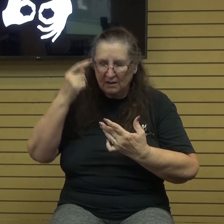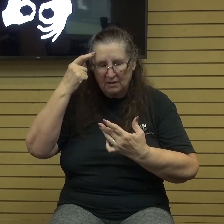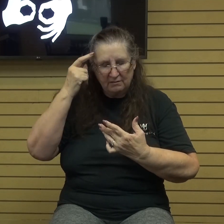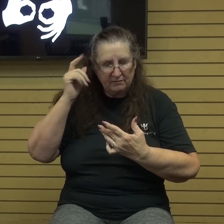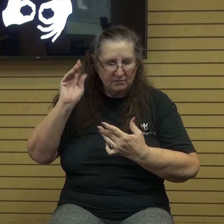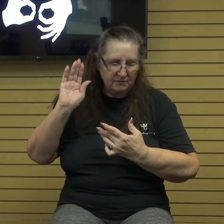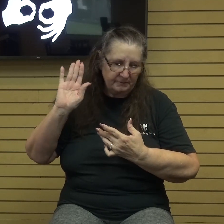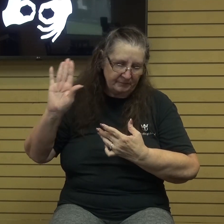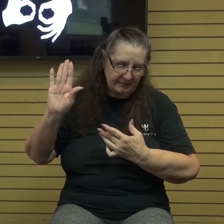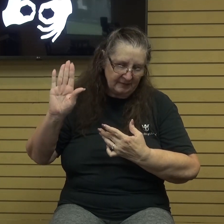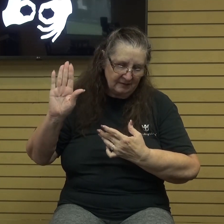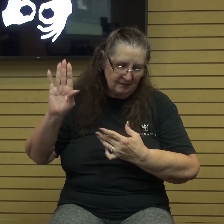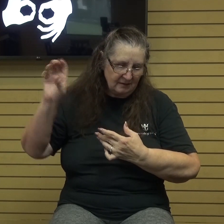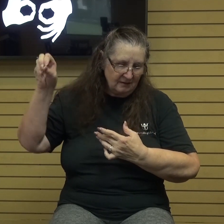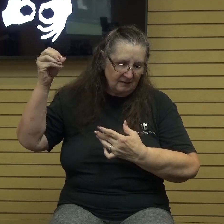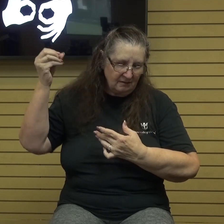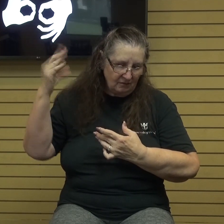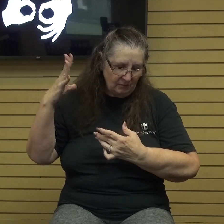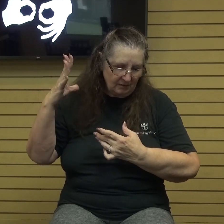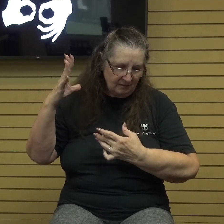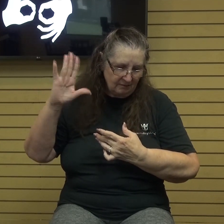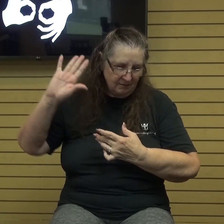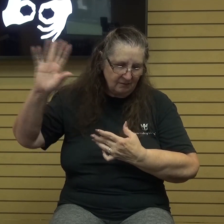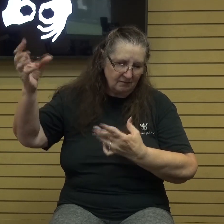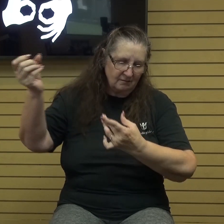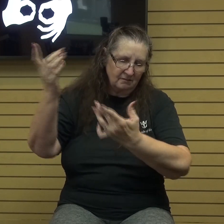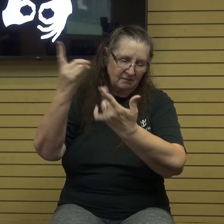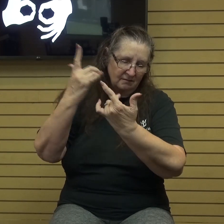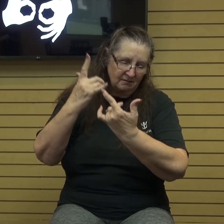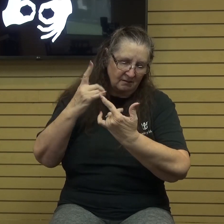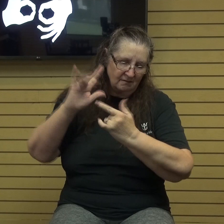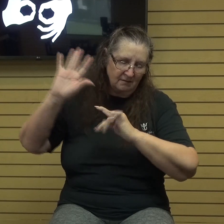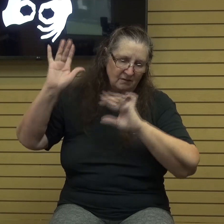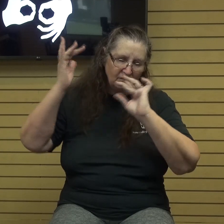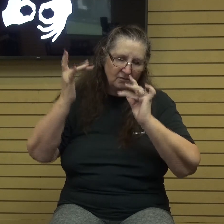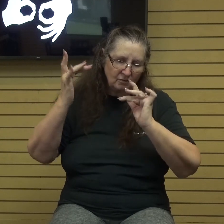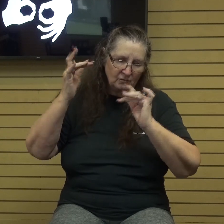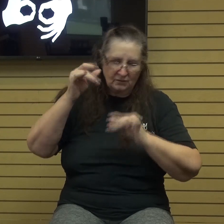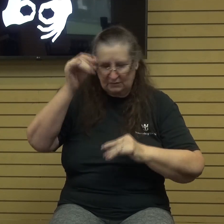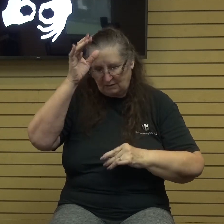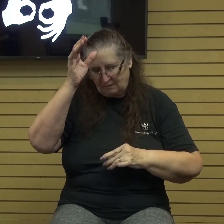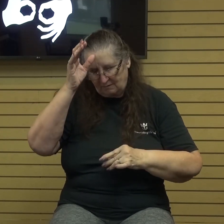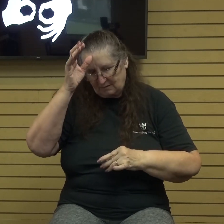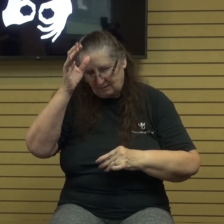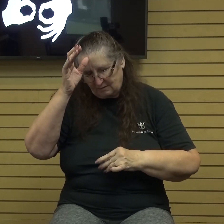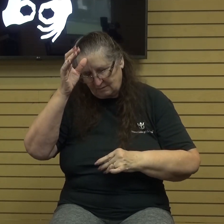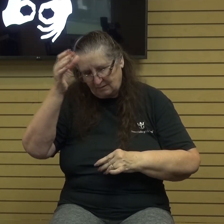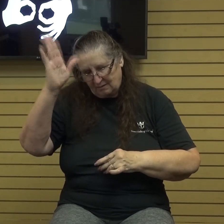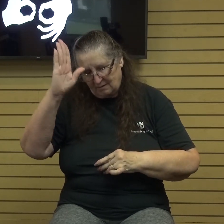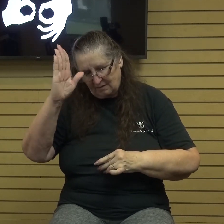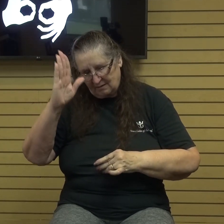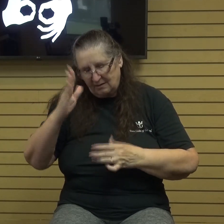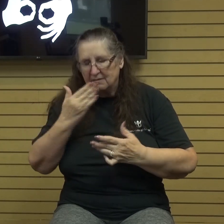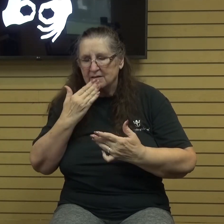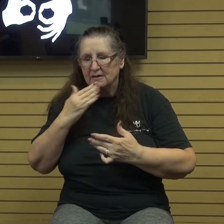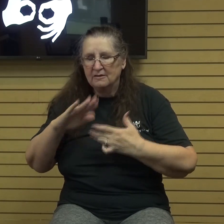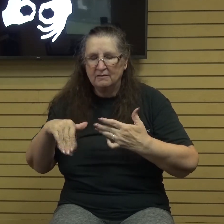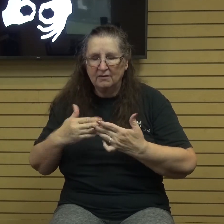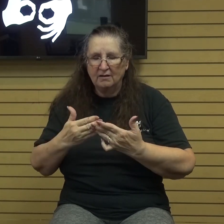grace and your love and your mercy Father God. We thank you for all the things that you have blessed